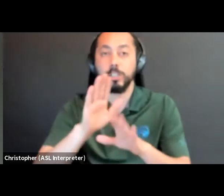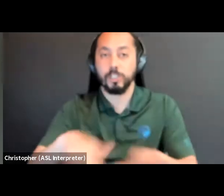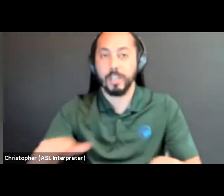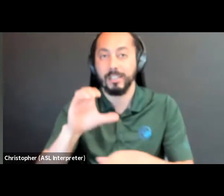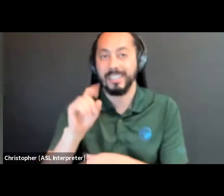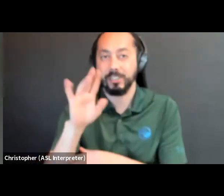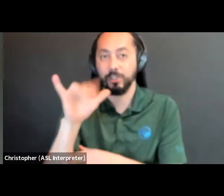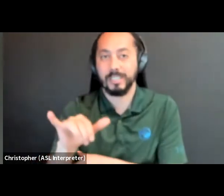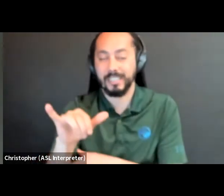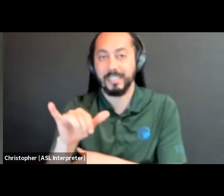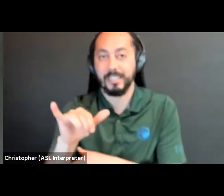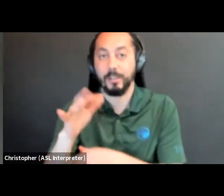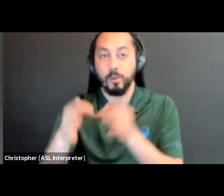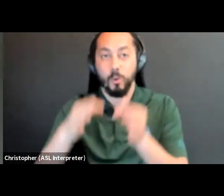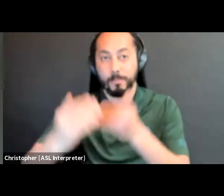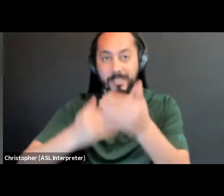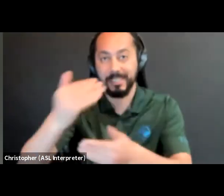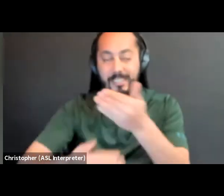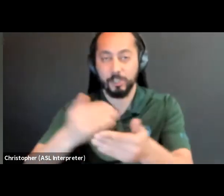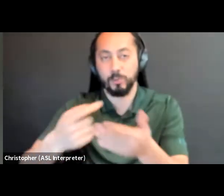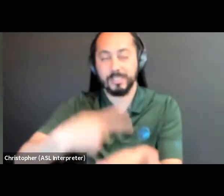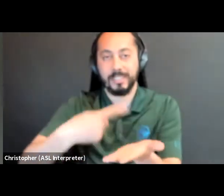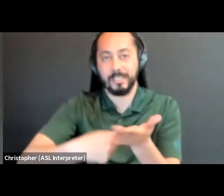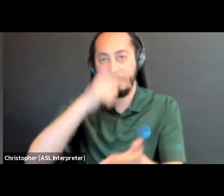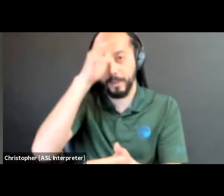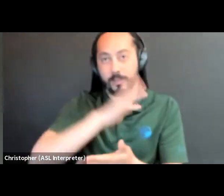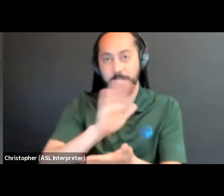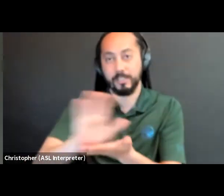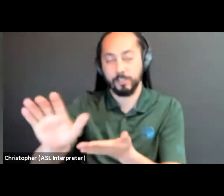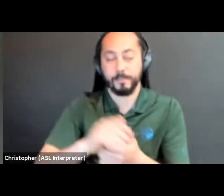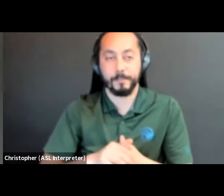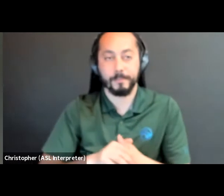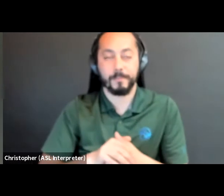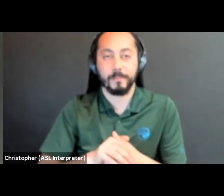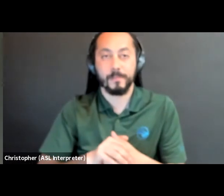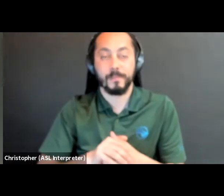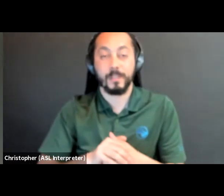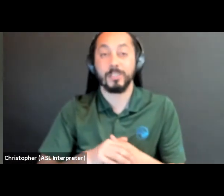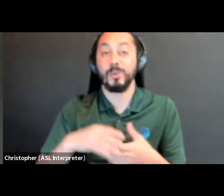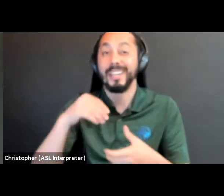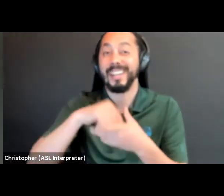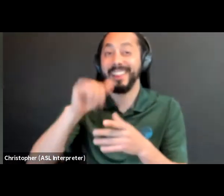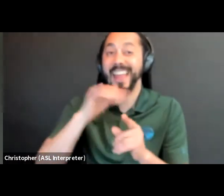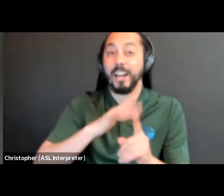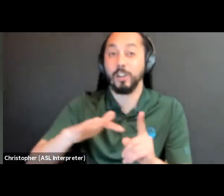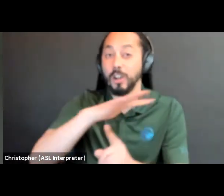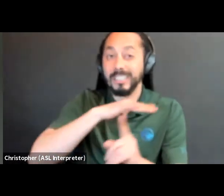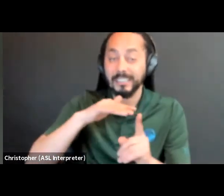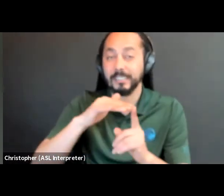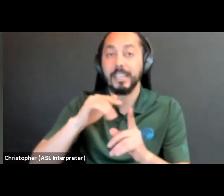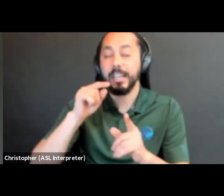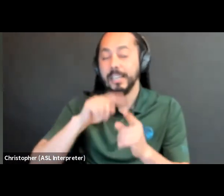proceedings to talk about parental alienation. And in this context, where there's been a growing interest in